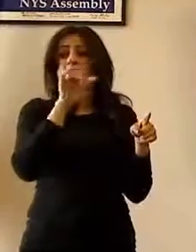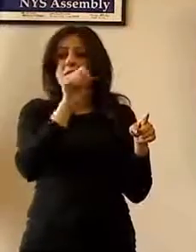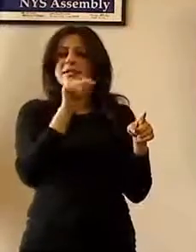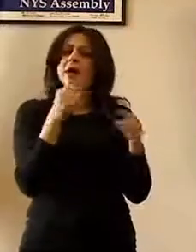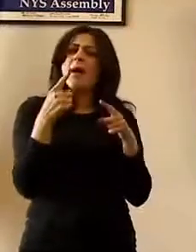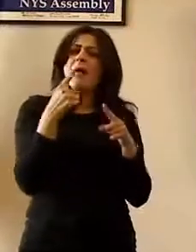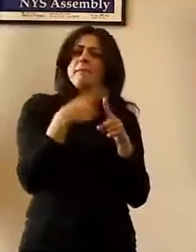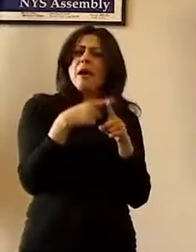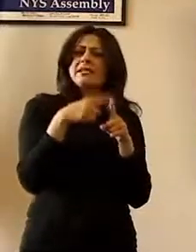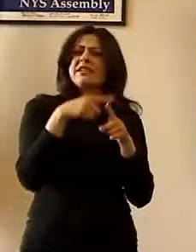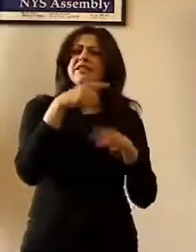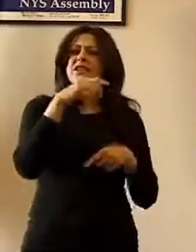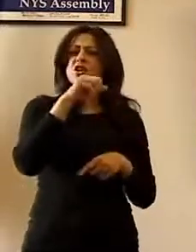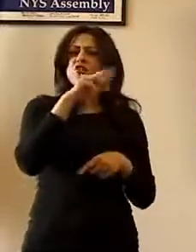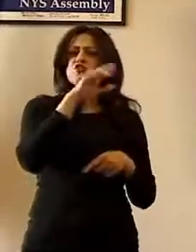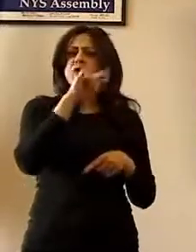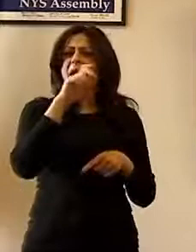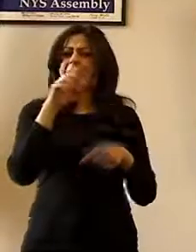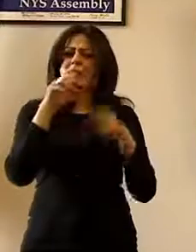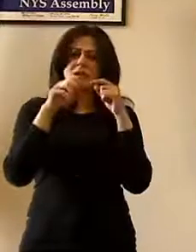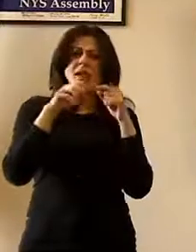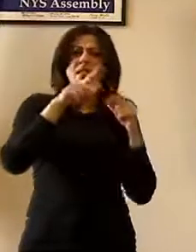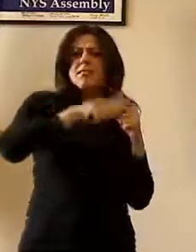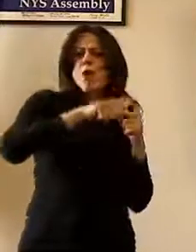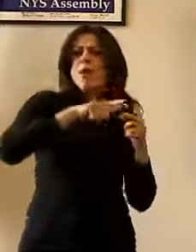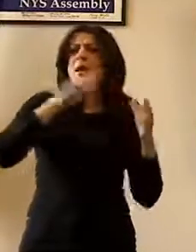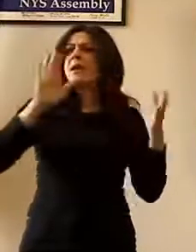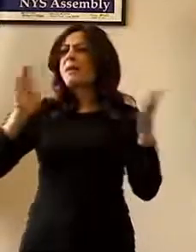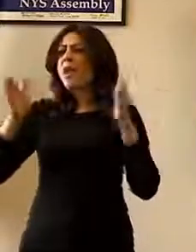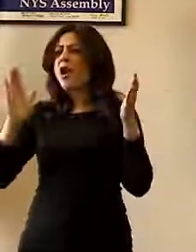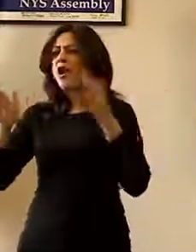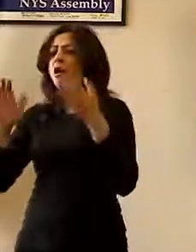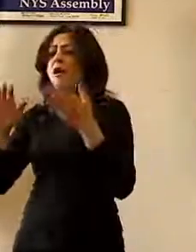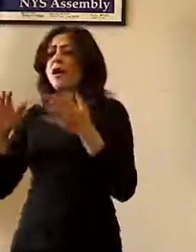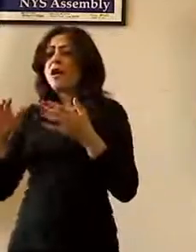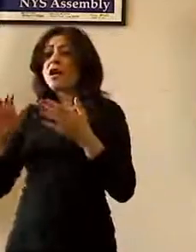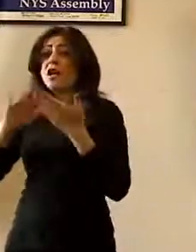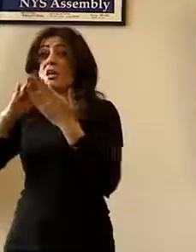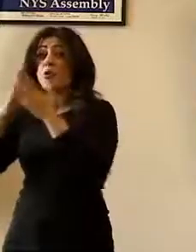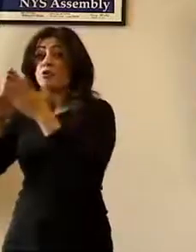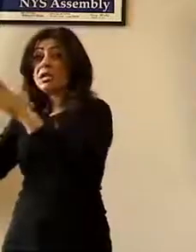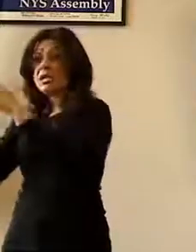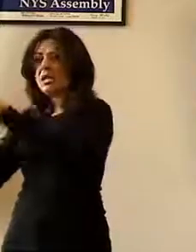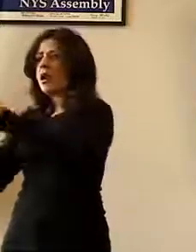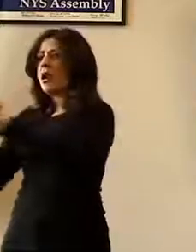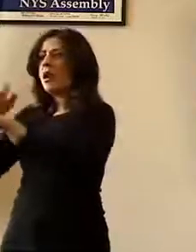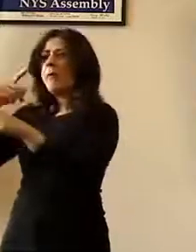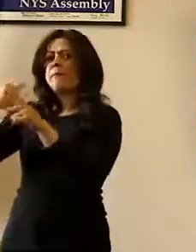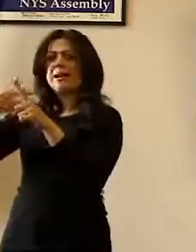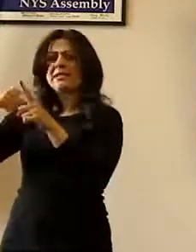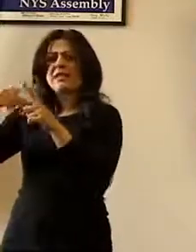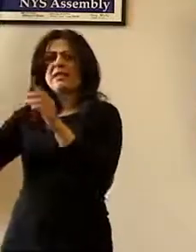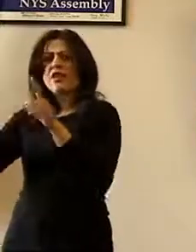Marist, have been consistently lower than the community positivity rate or thereabout. Do you have any insight on